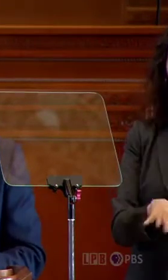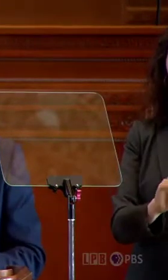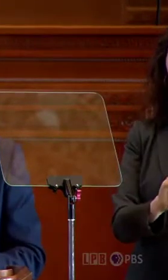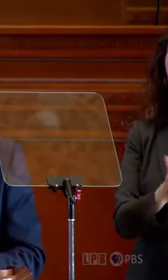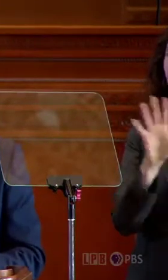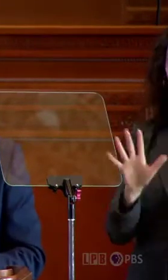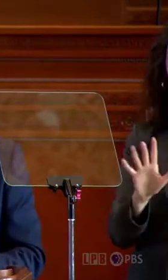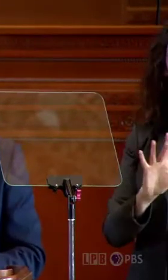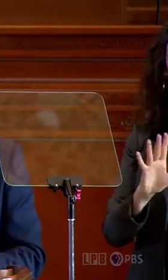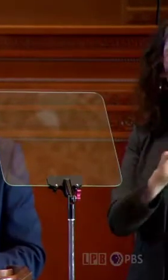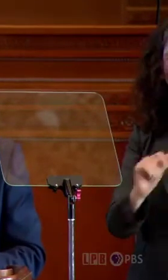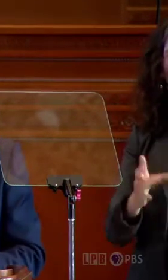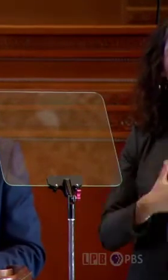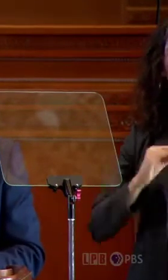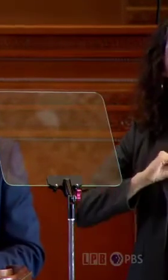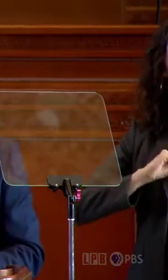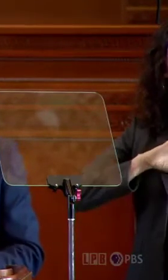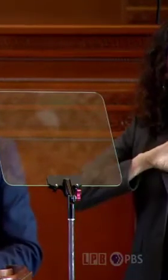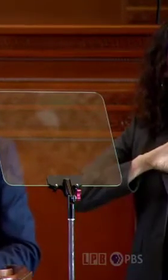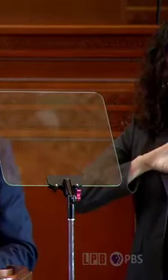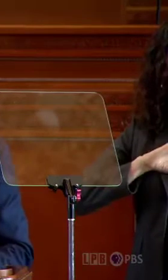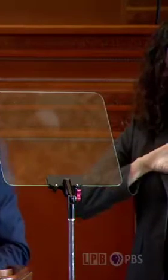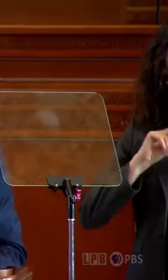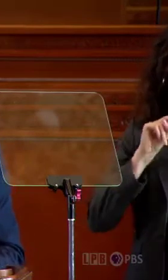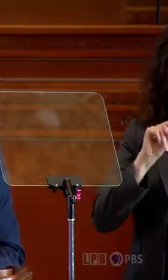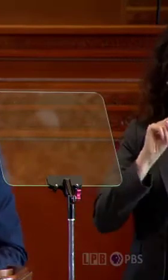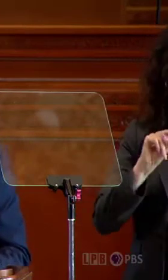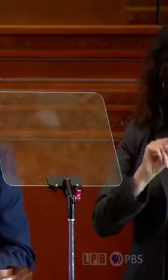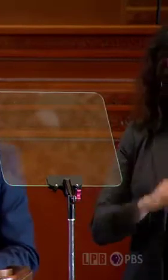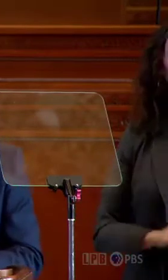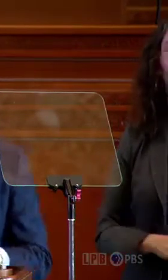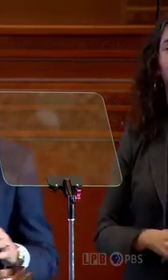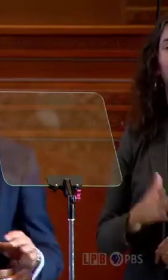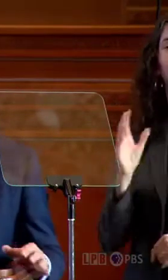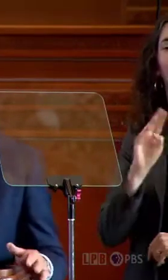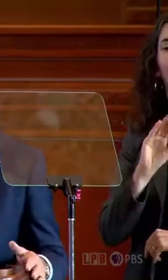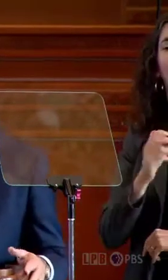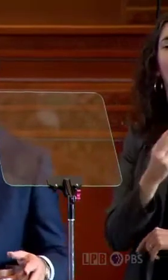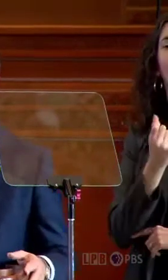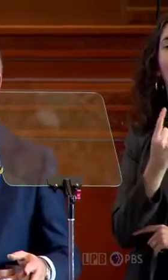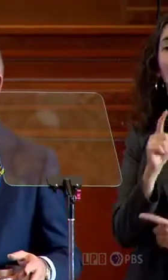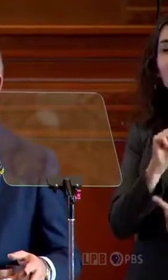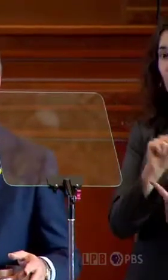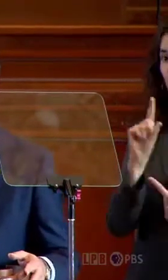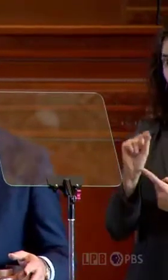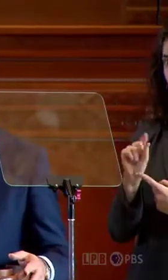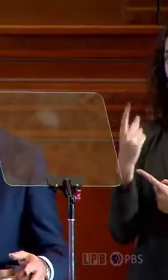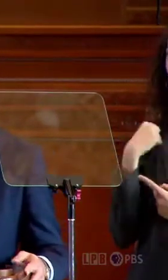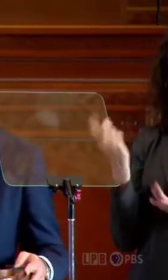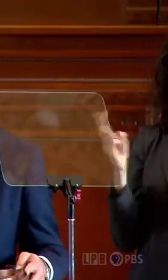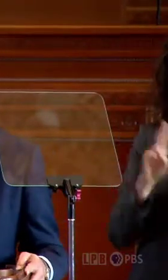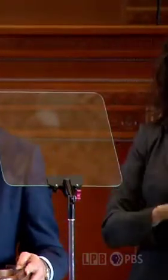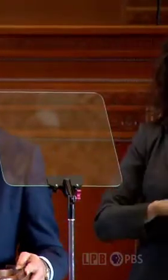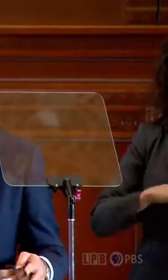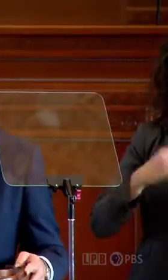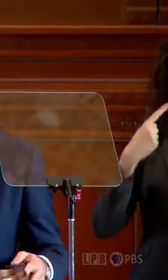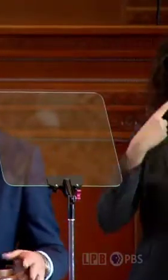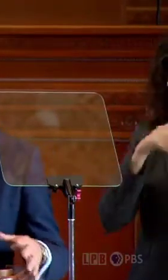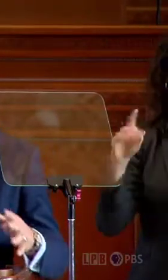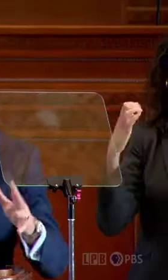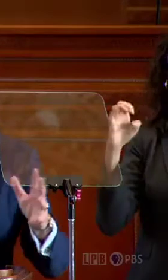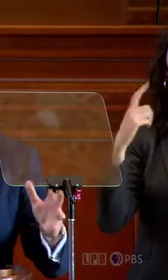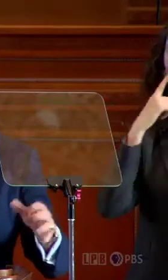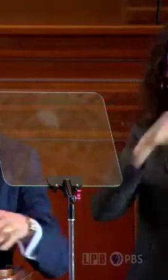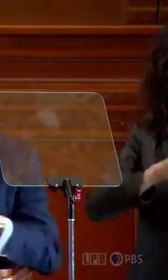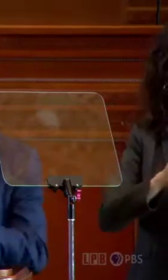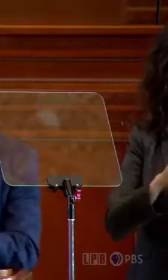of hope. On March 11, 2020, I signed a public health emergency for COVID-19. And while